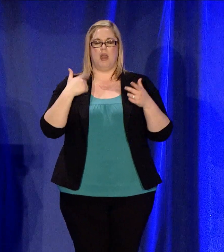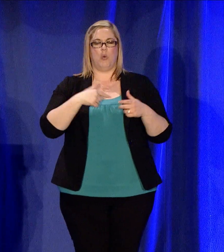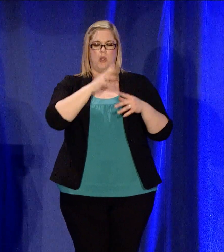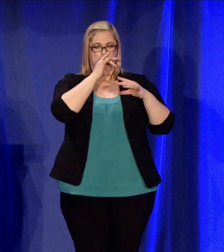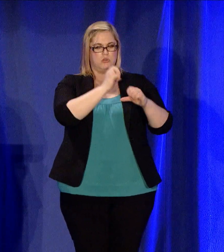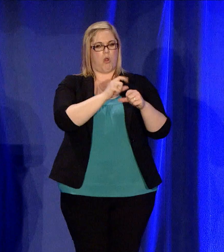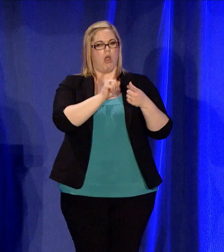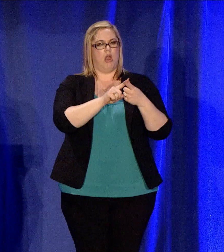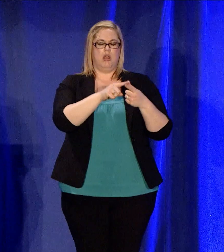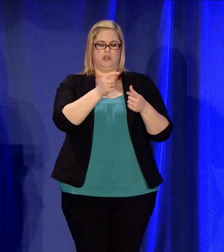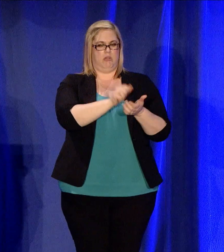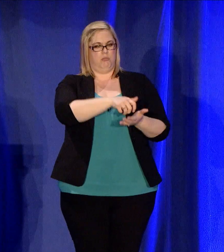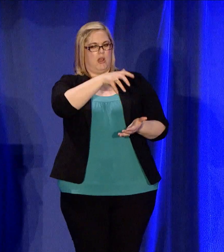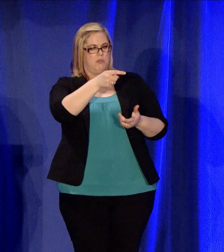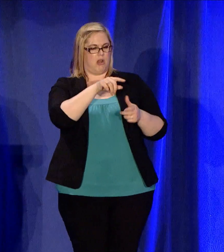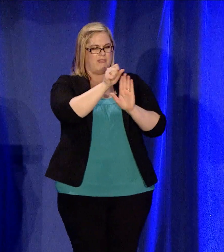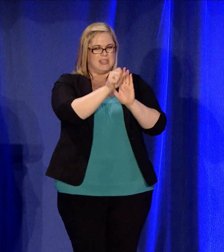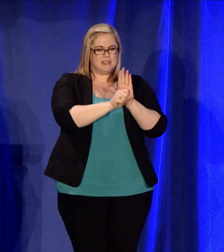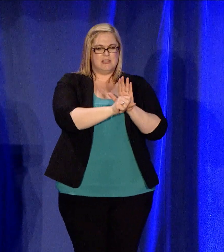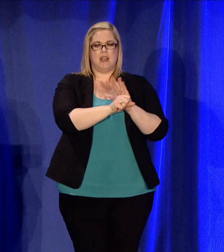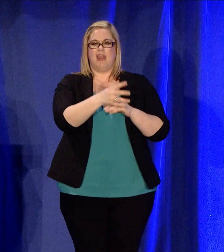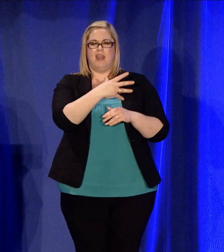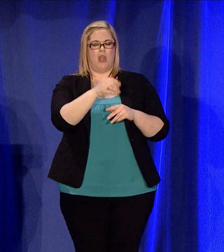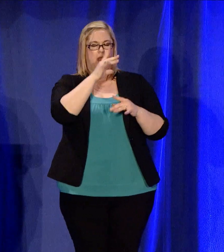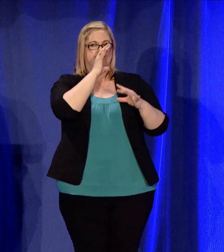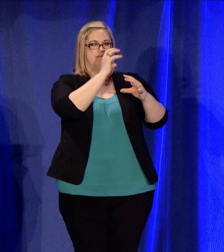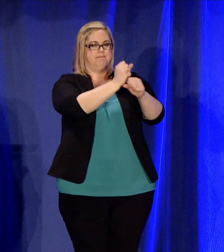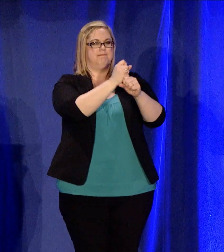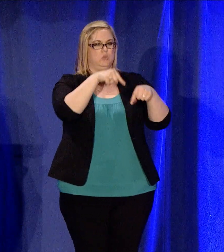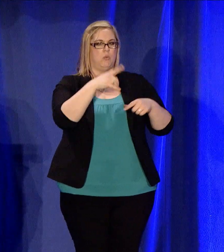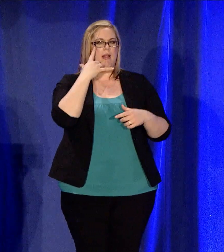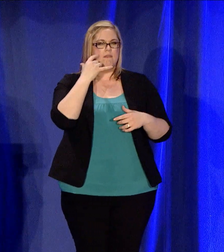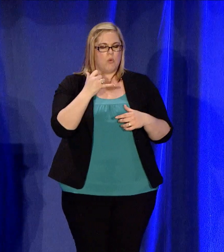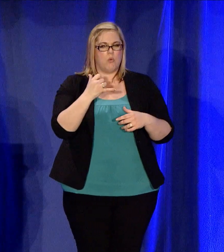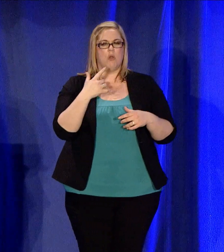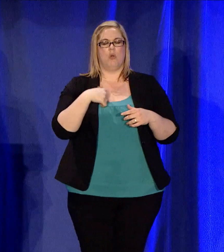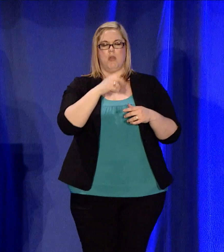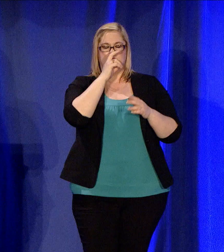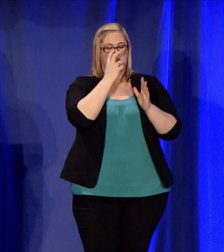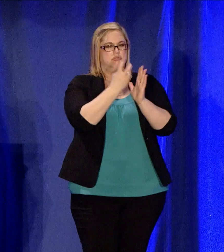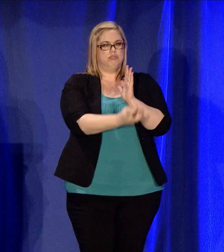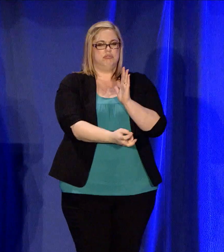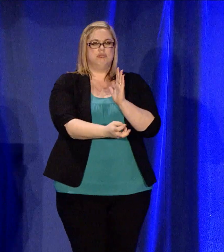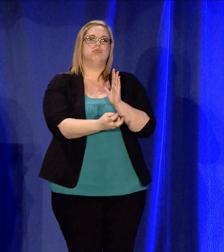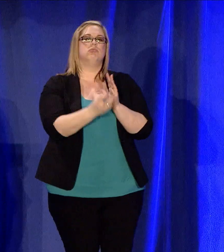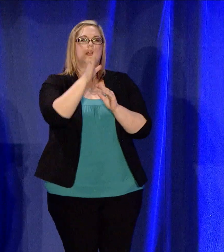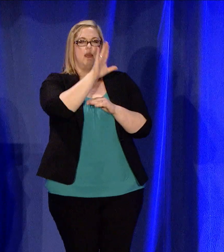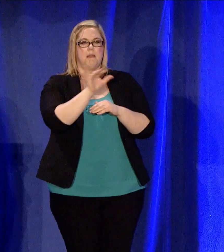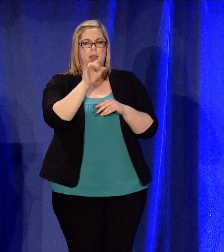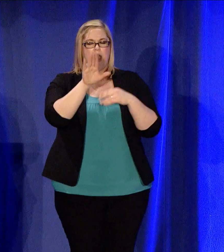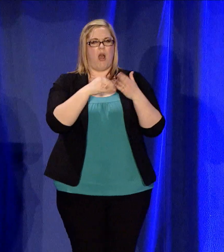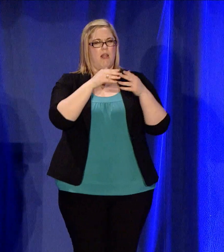to the promise of this great nation state like a moth to the flame. We were entranced by its coastline,